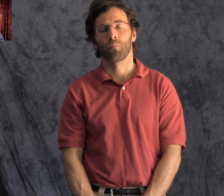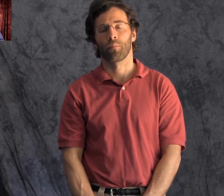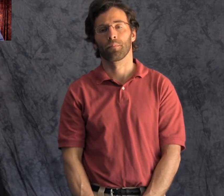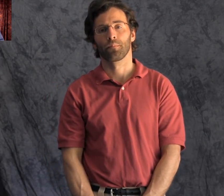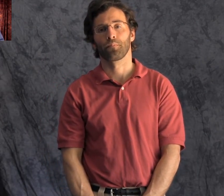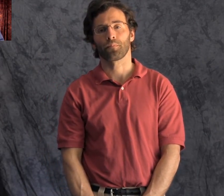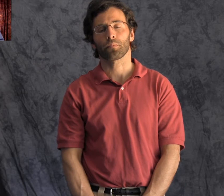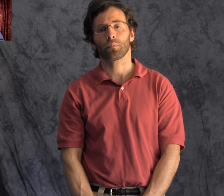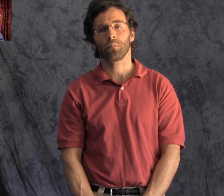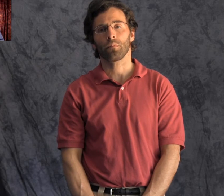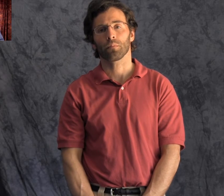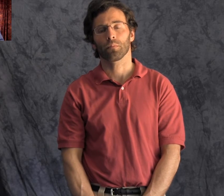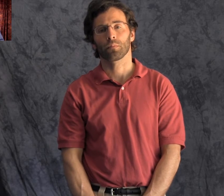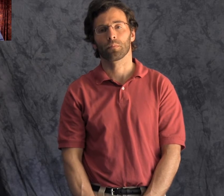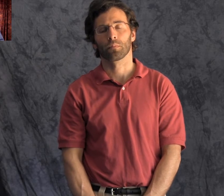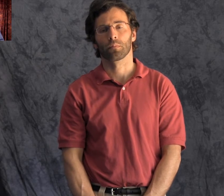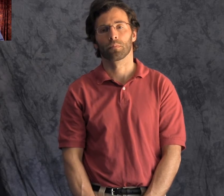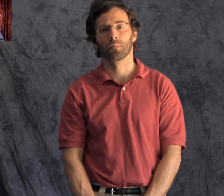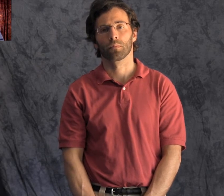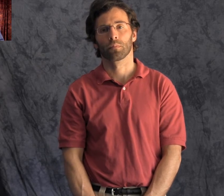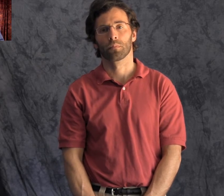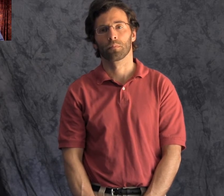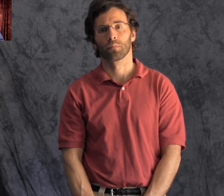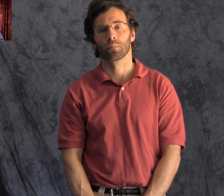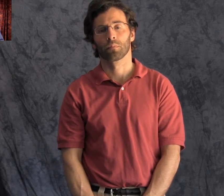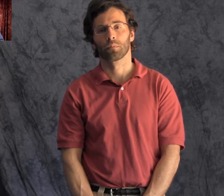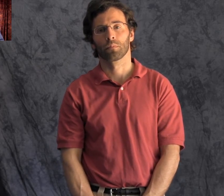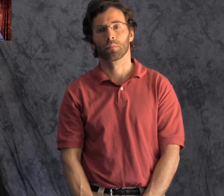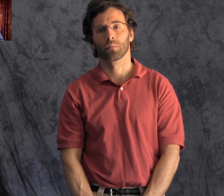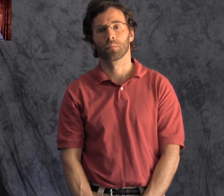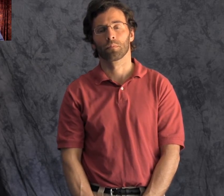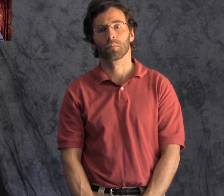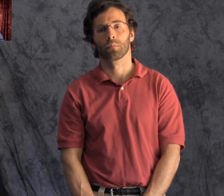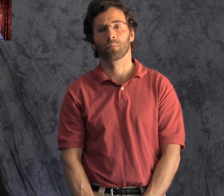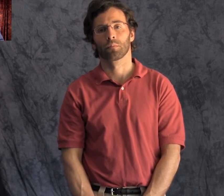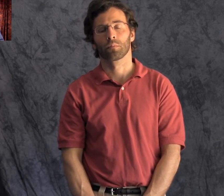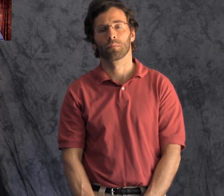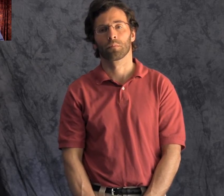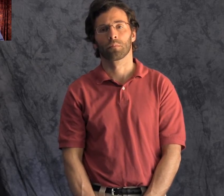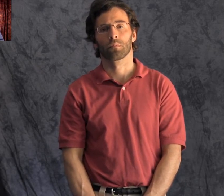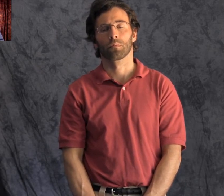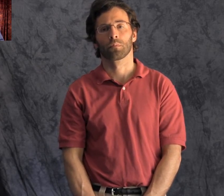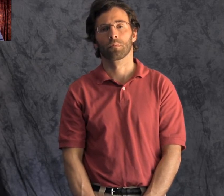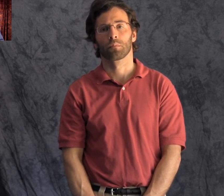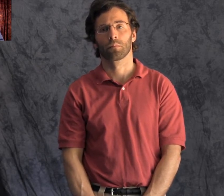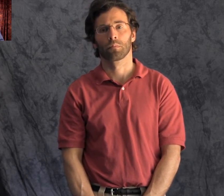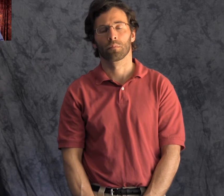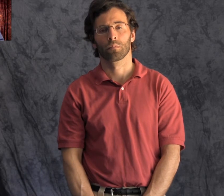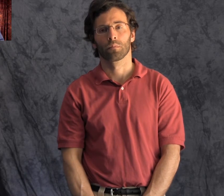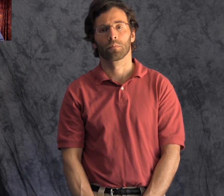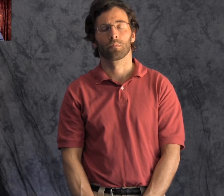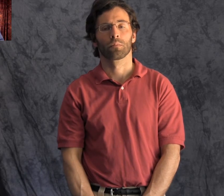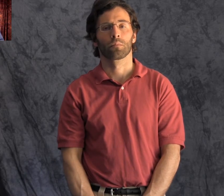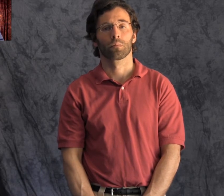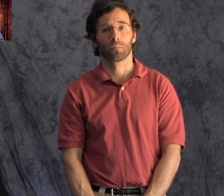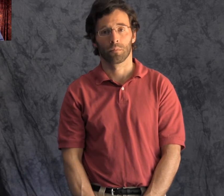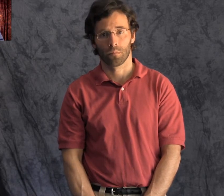intestine. Your large intestine is going to do a couple of things. Primarily, it's designed to reabsorb water from the components of